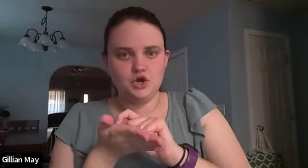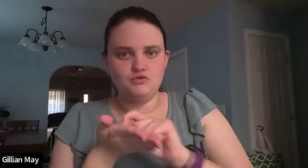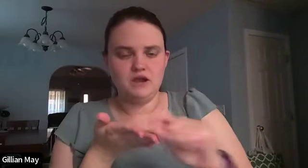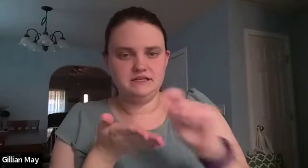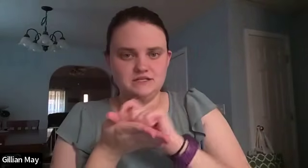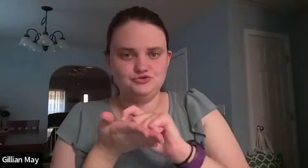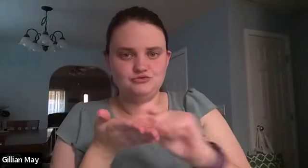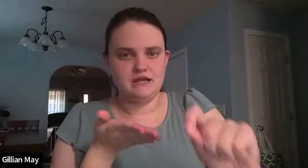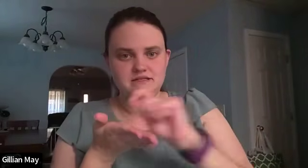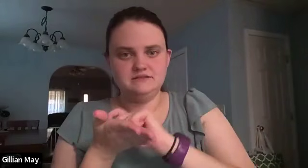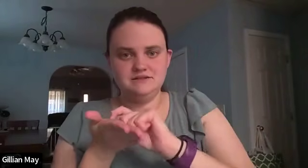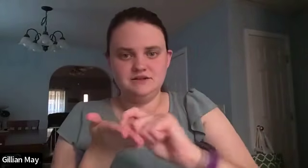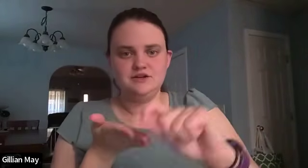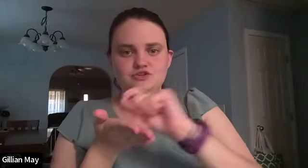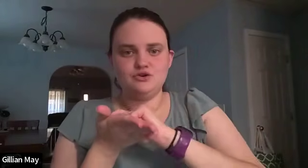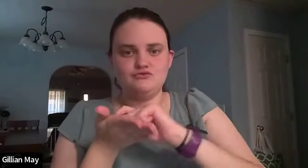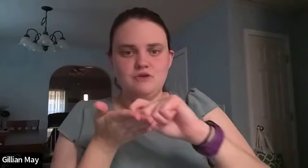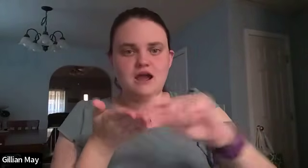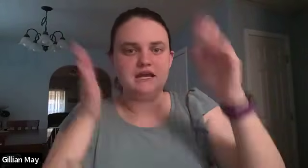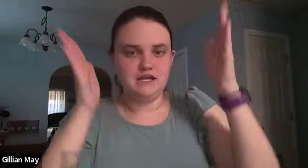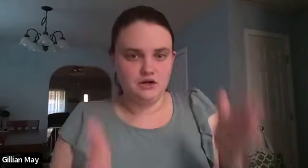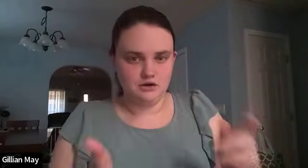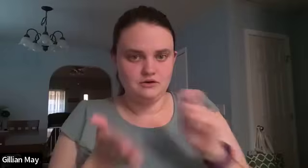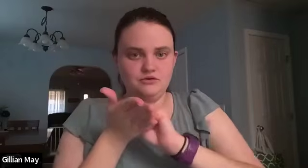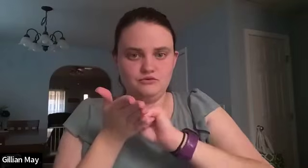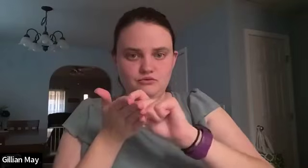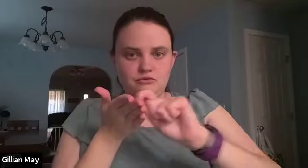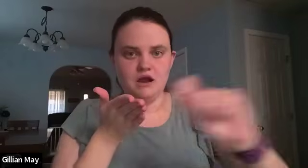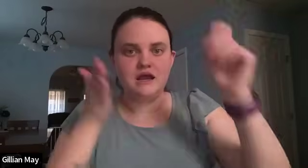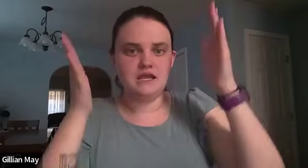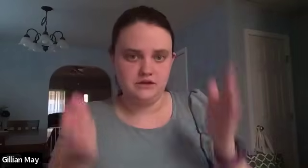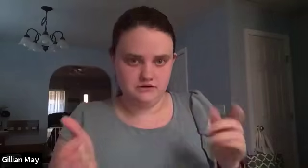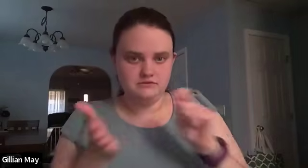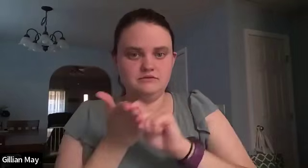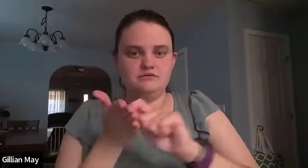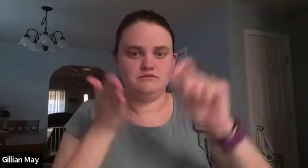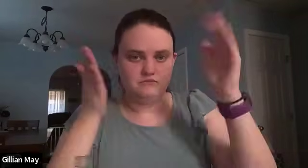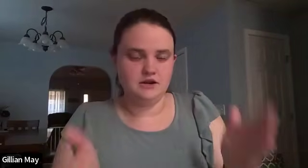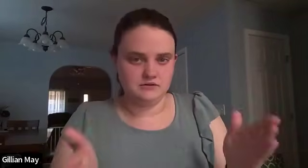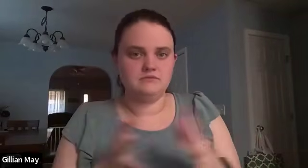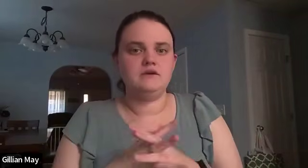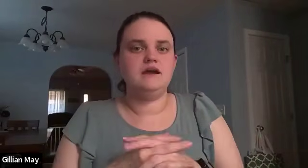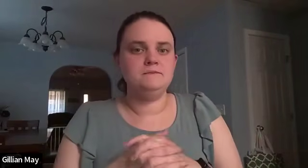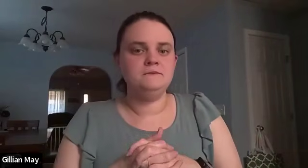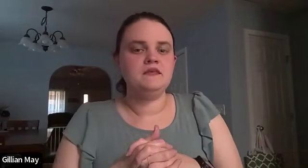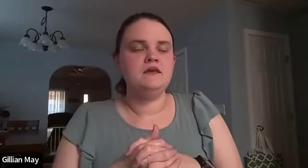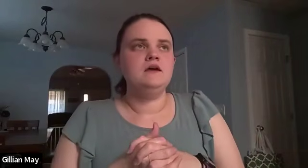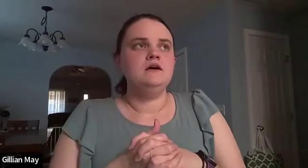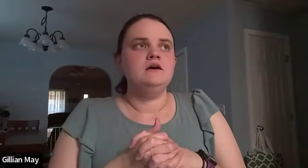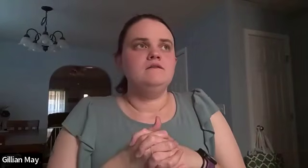to go write, write. So writer, writer, writer, okay?